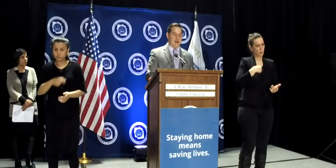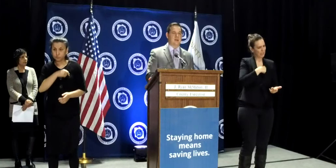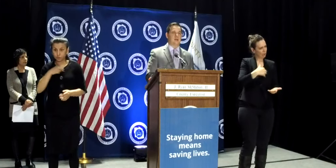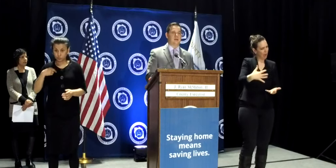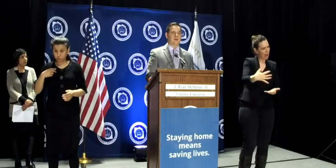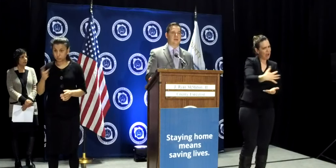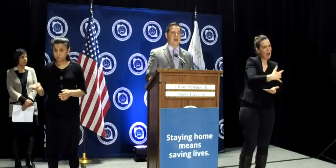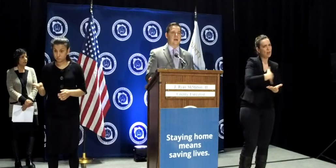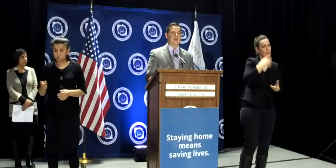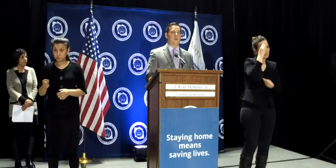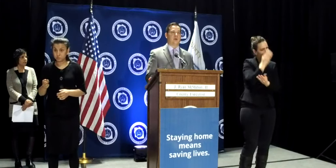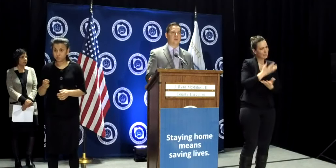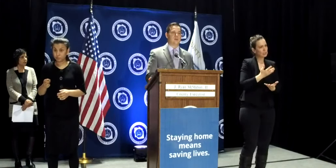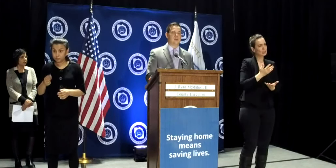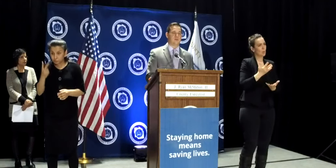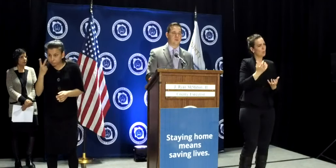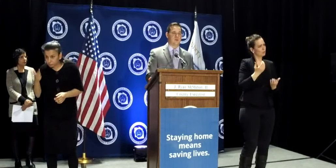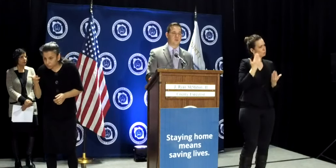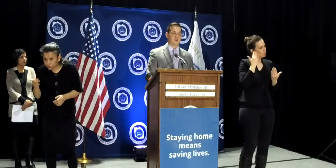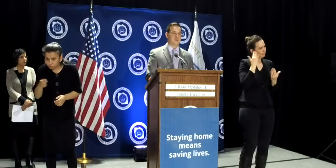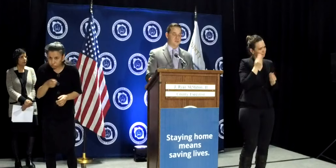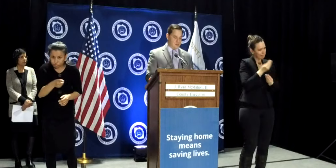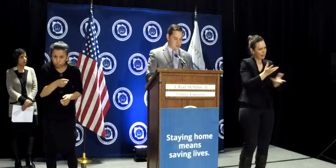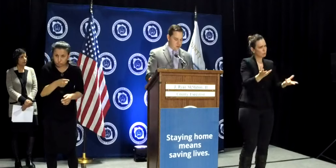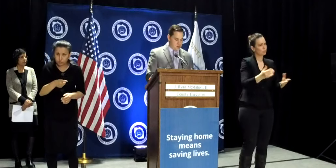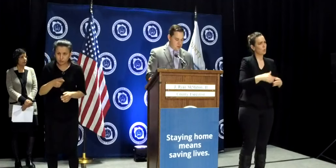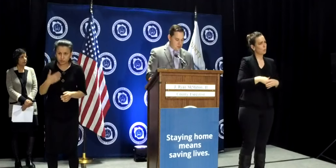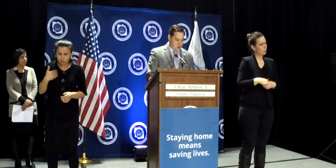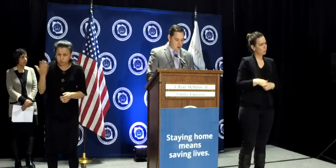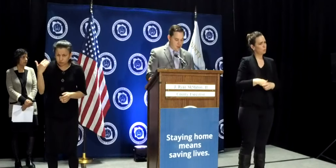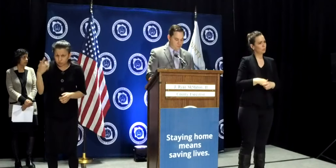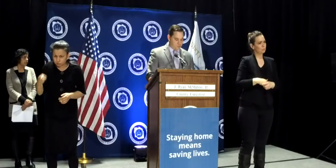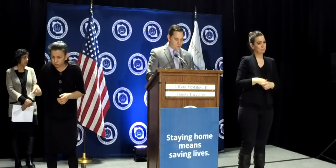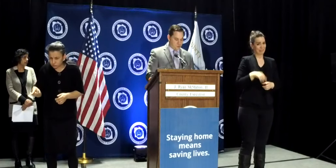same tracking data that we're using for social distancing.